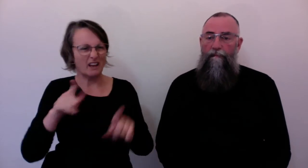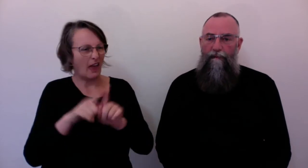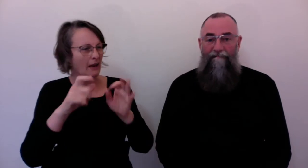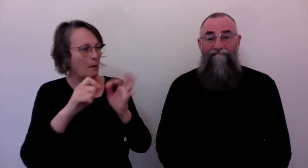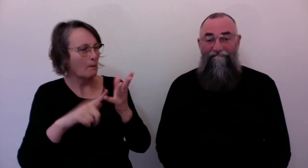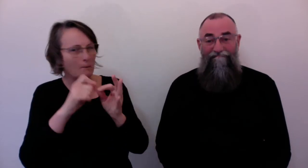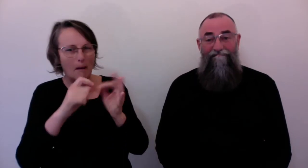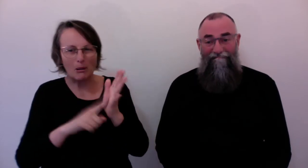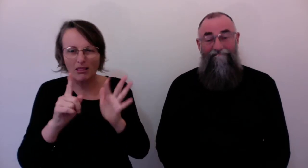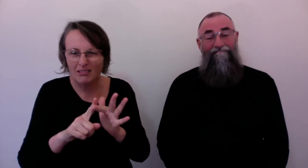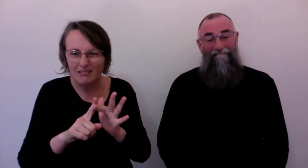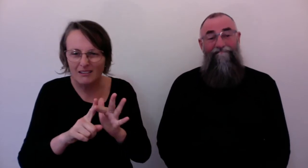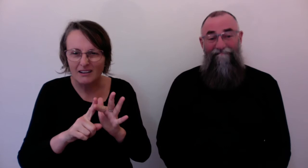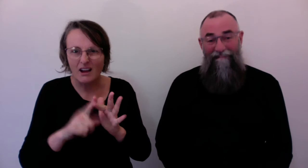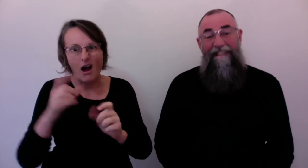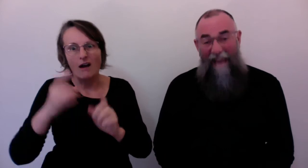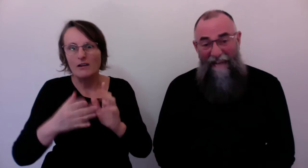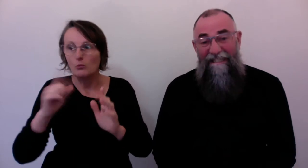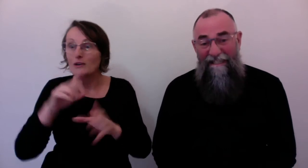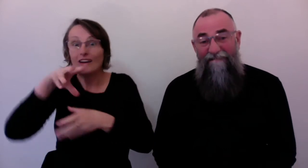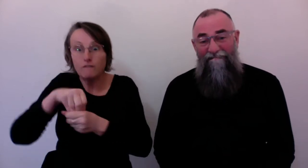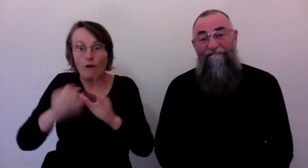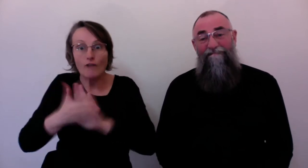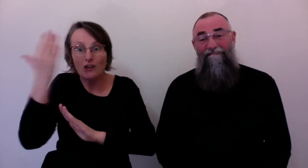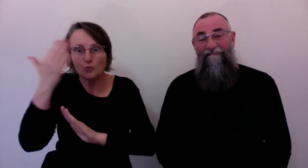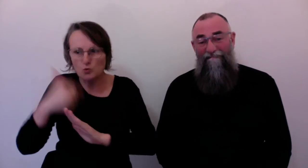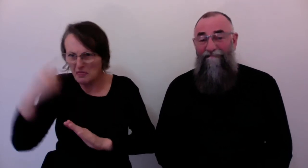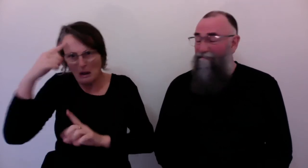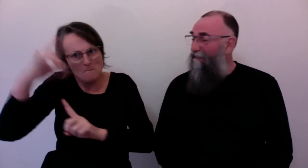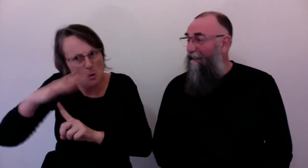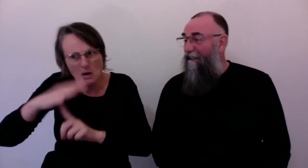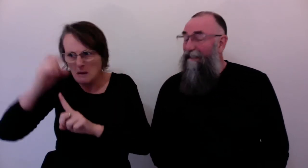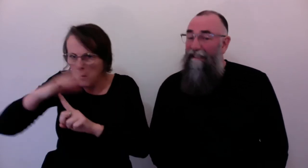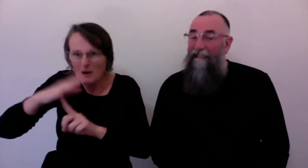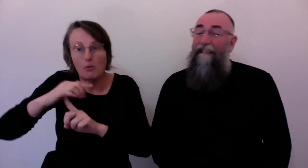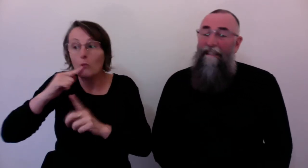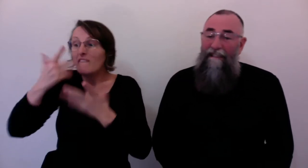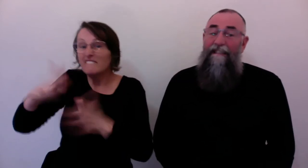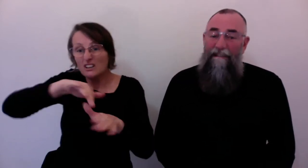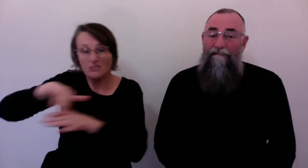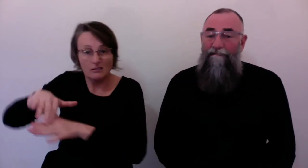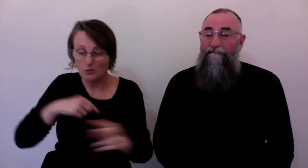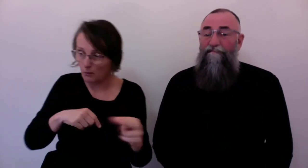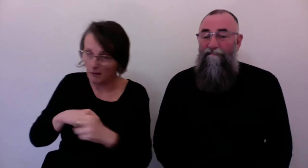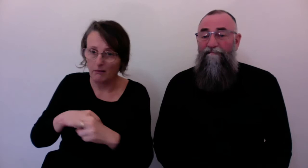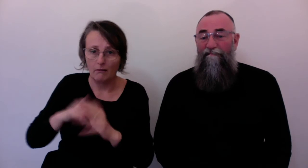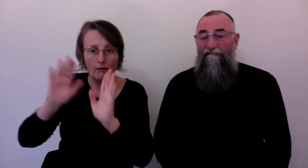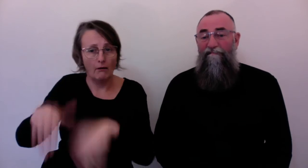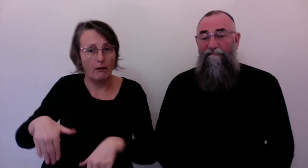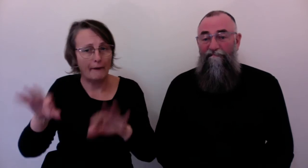for that moment. And then you Yes. just have to take one step out of the school grounds for the final time to go, oh, really none of it mattered. And there was so much outside support